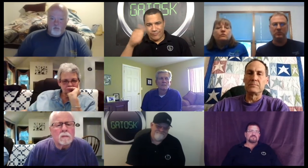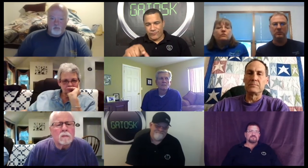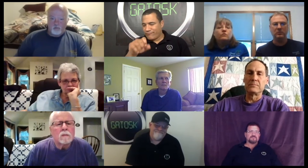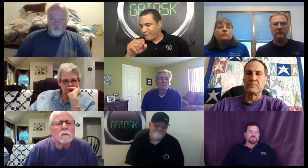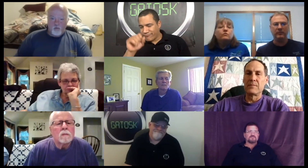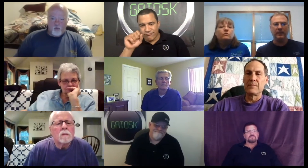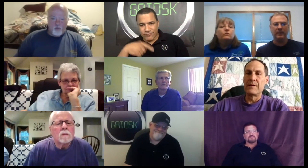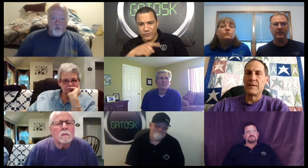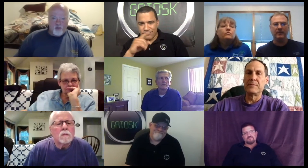before.